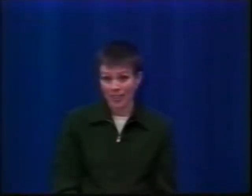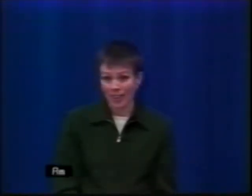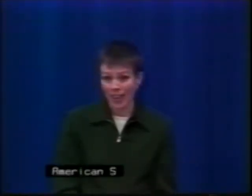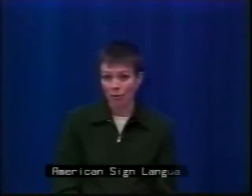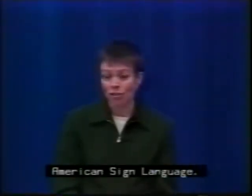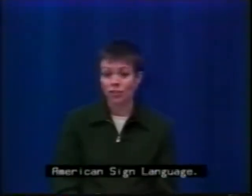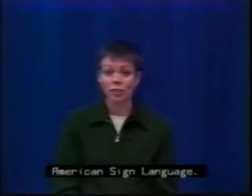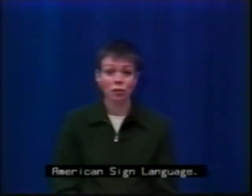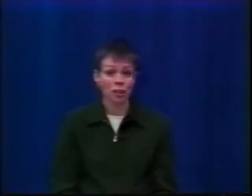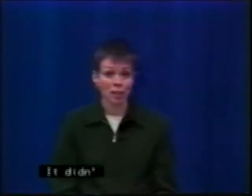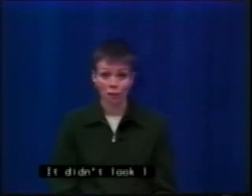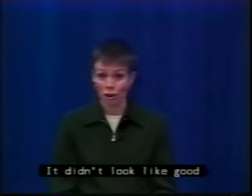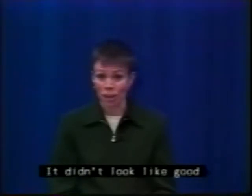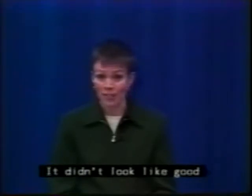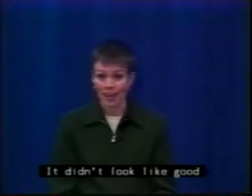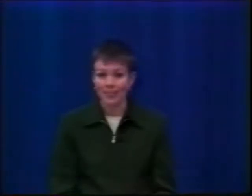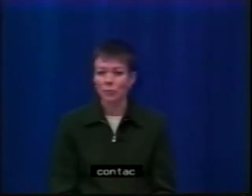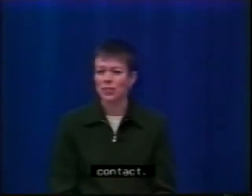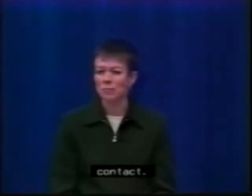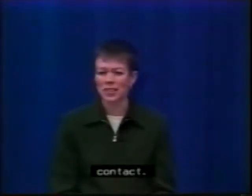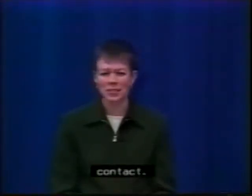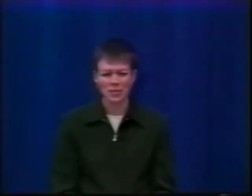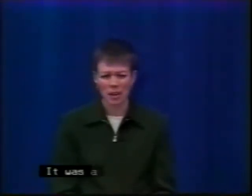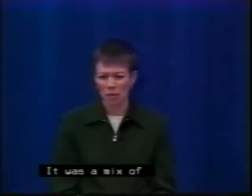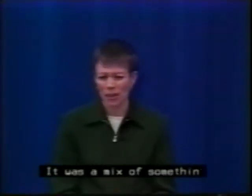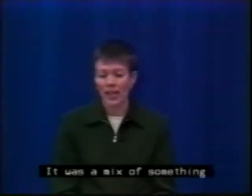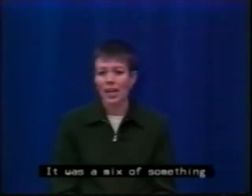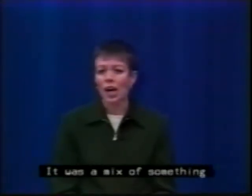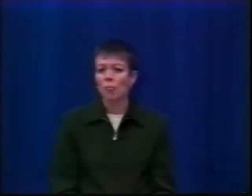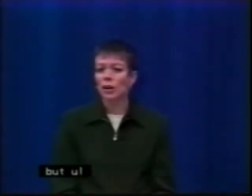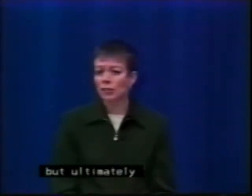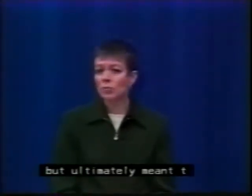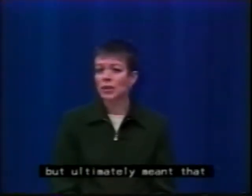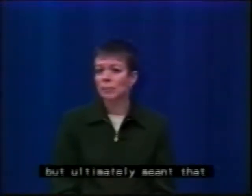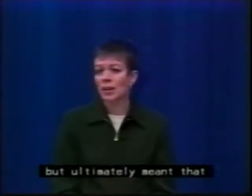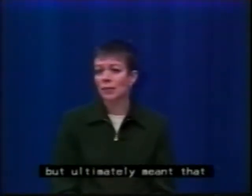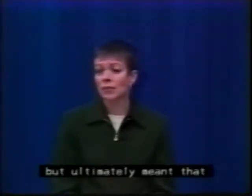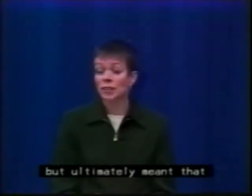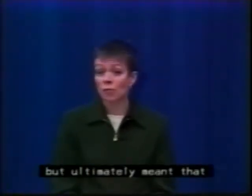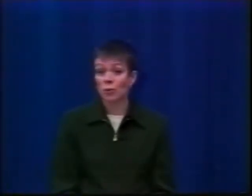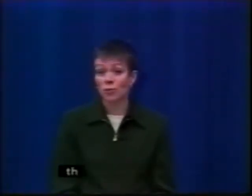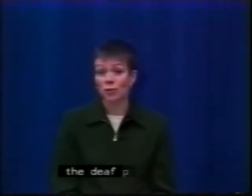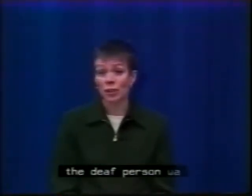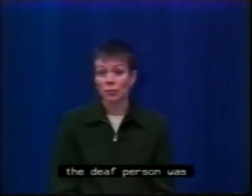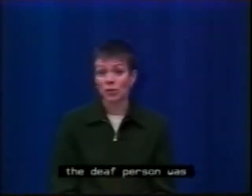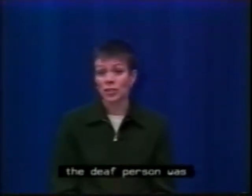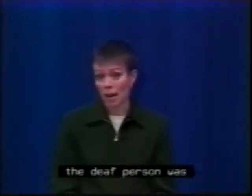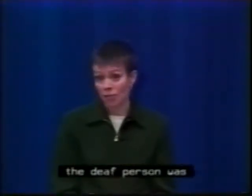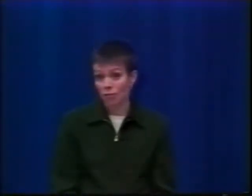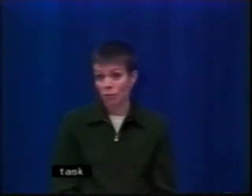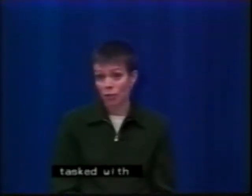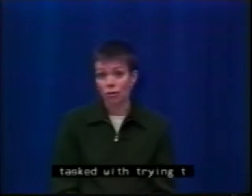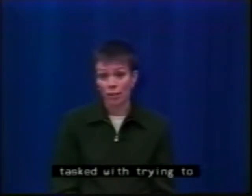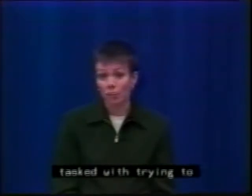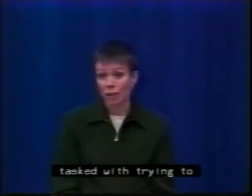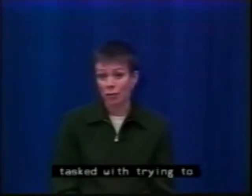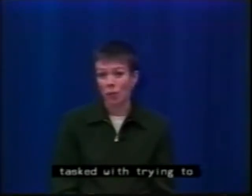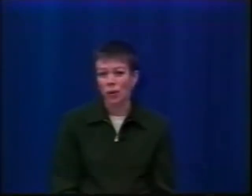Sign Language, it didn't look like good contact, it was a mix of something, but ultimately meant that the deaf person was tasked with trying to figure out what